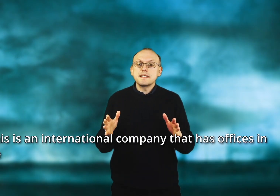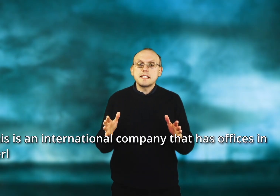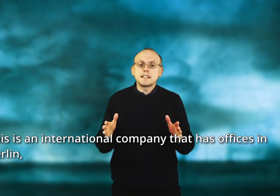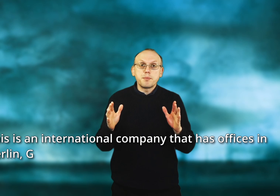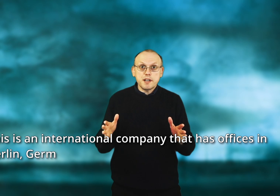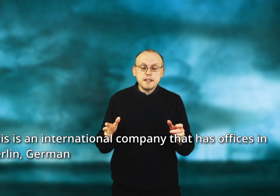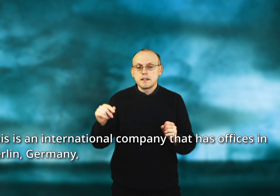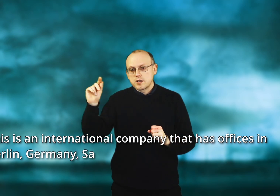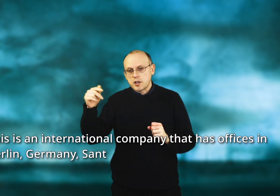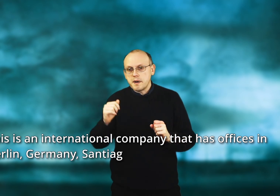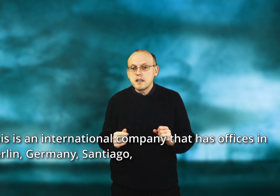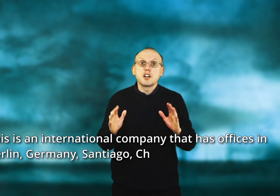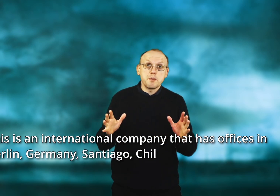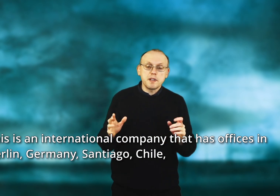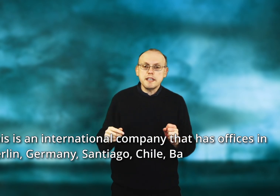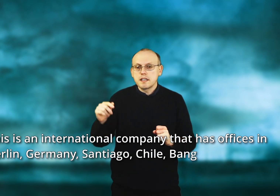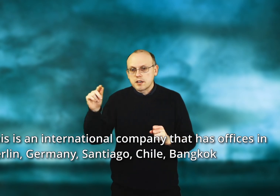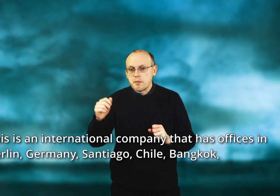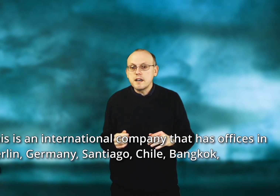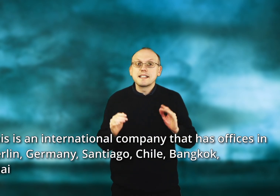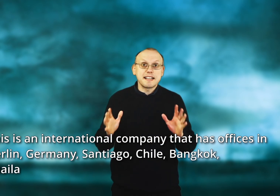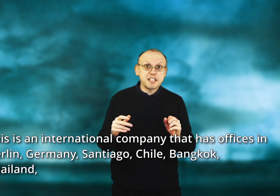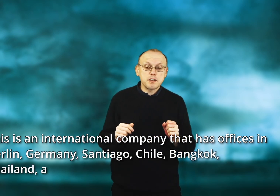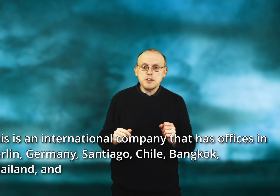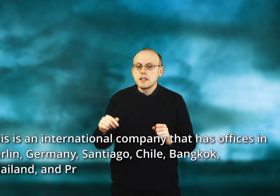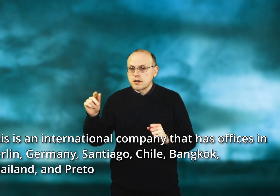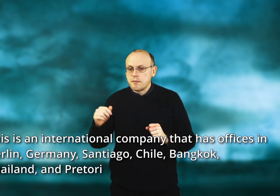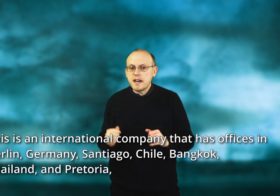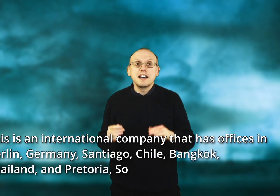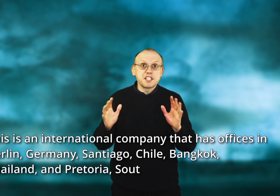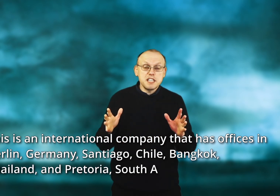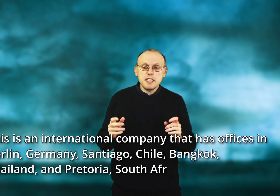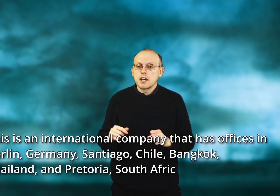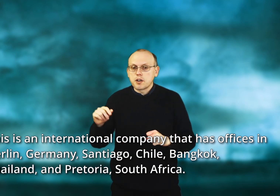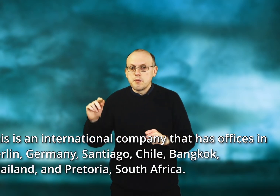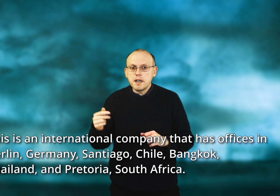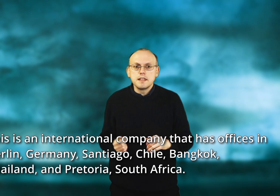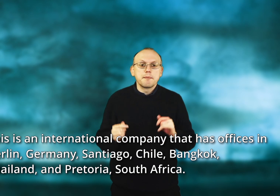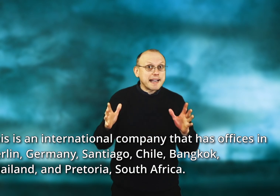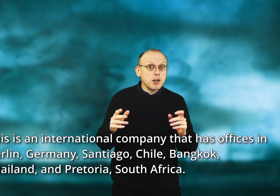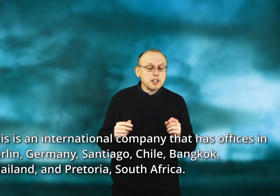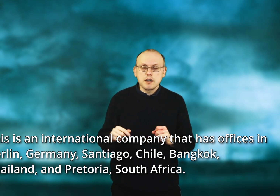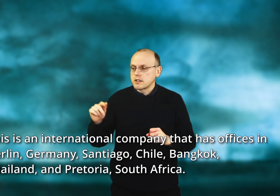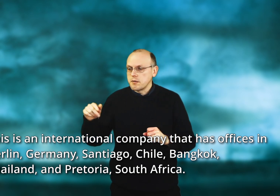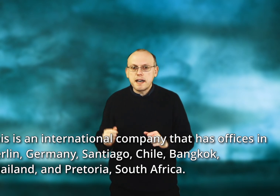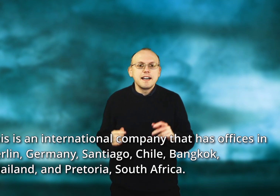in Berlin, Germany, Santiago, Chile, Bangkok,